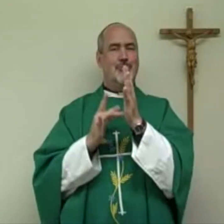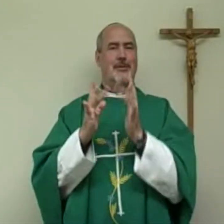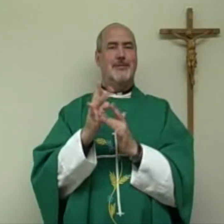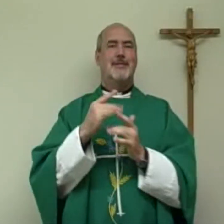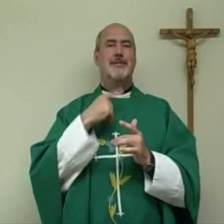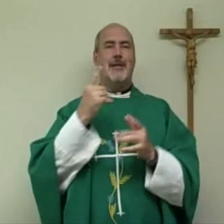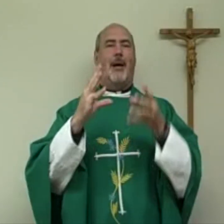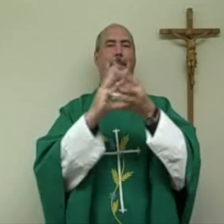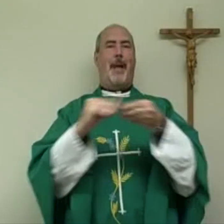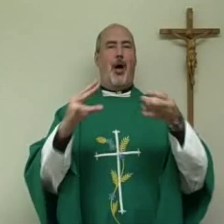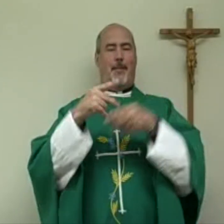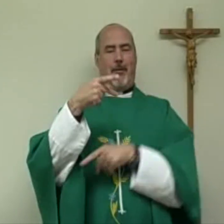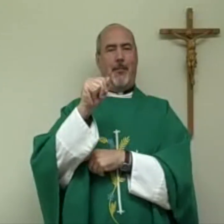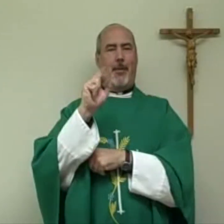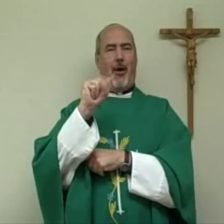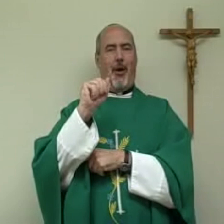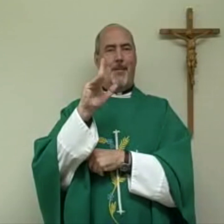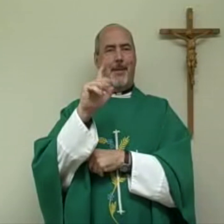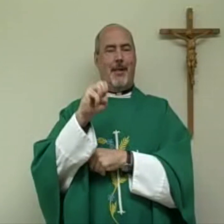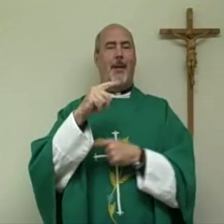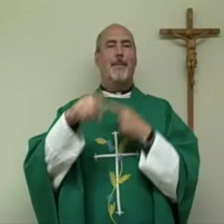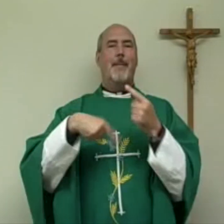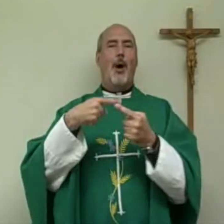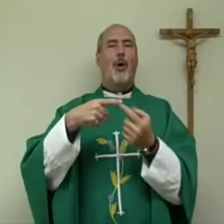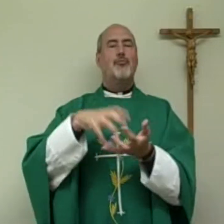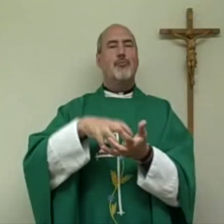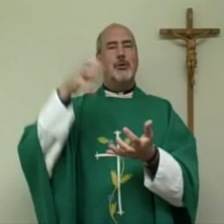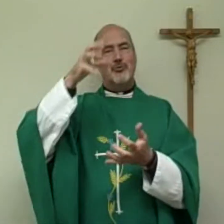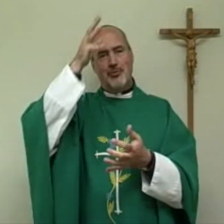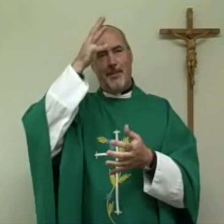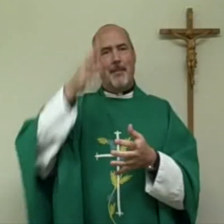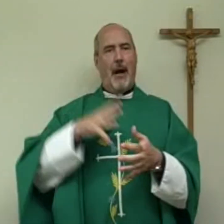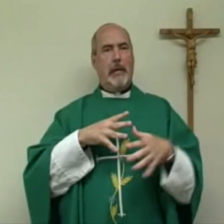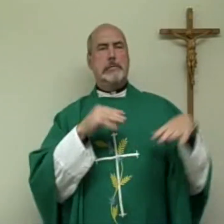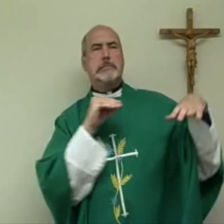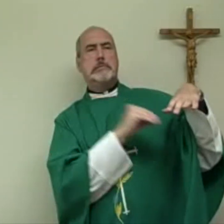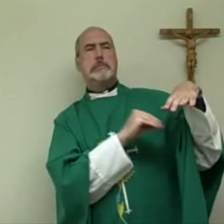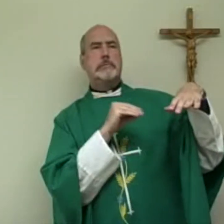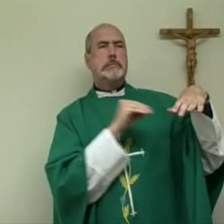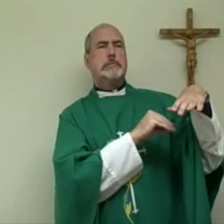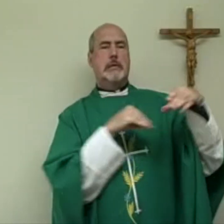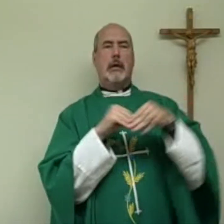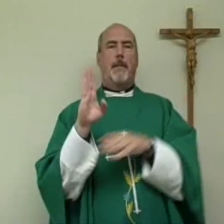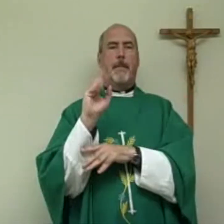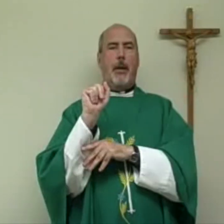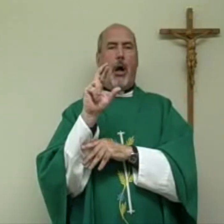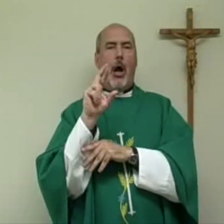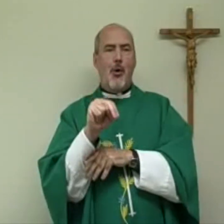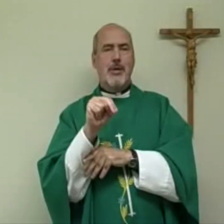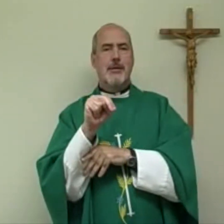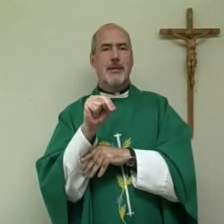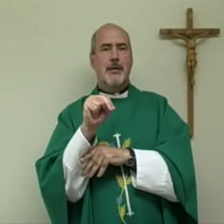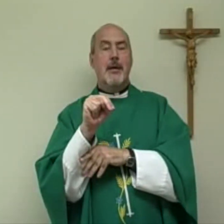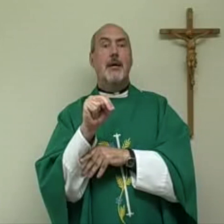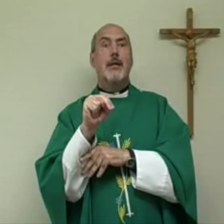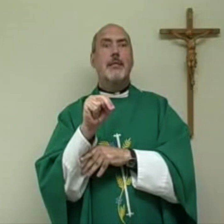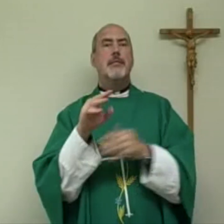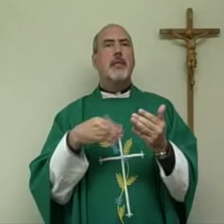I talked about last week, where Jesus told the parable about the wealthy farmer or man